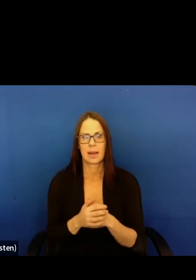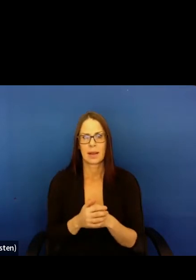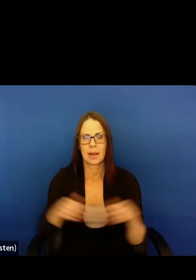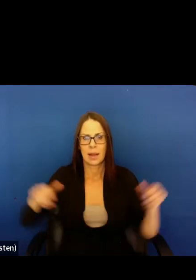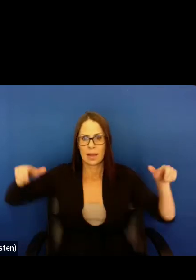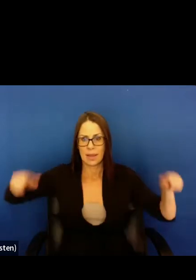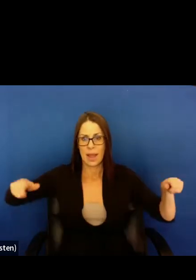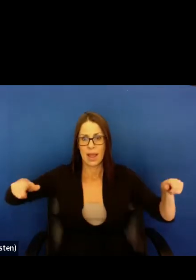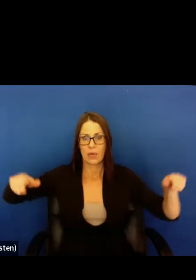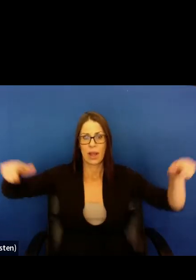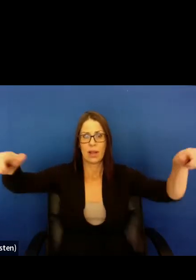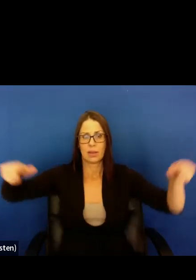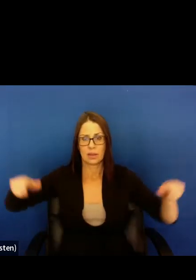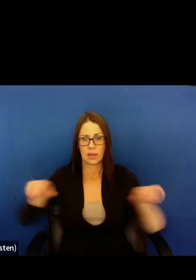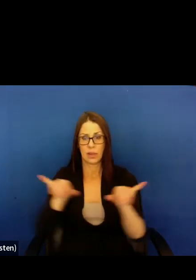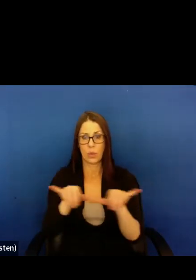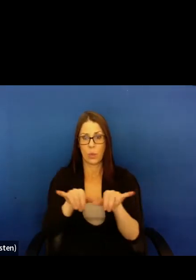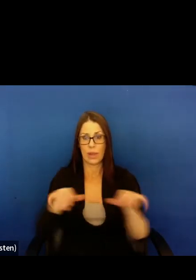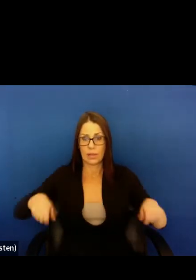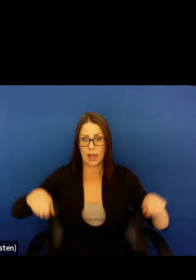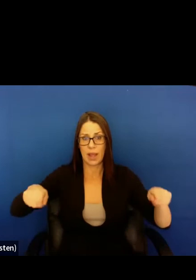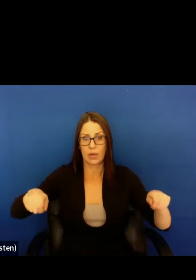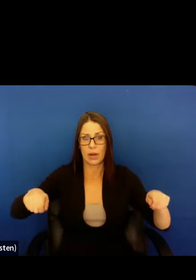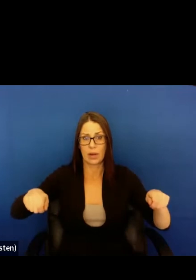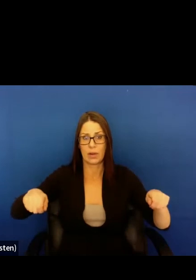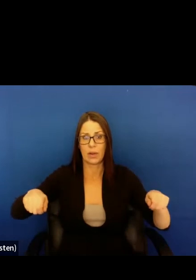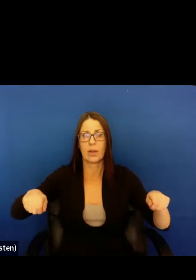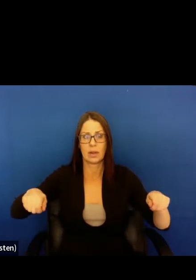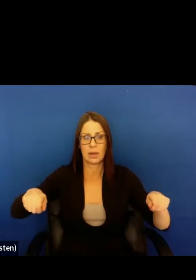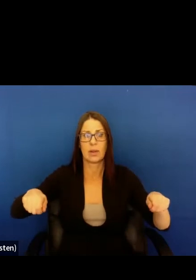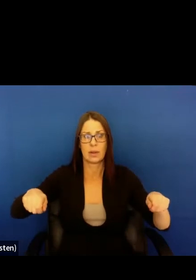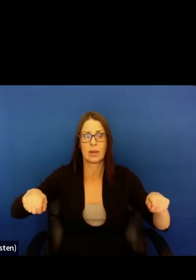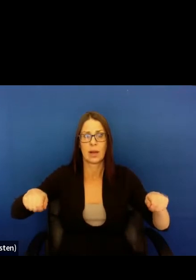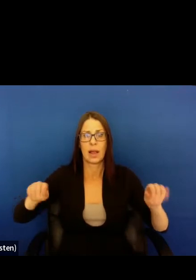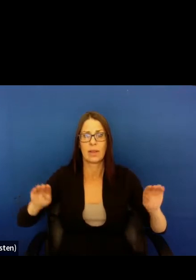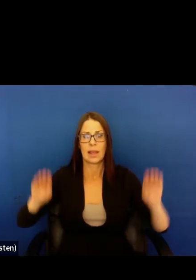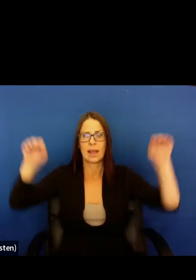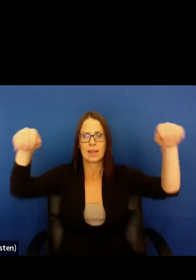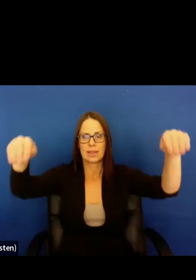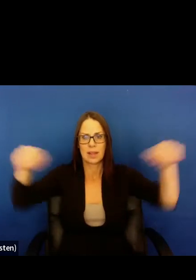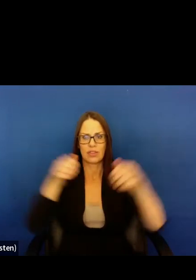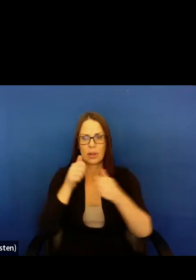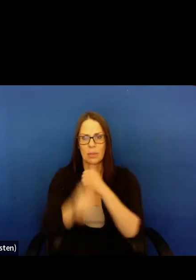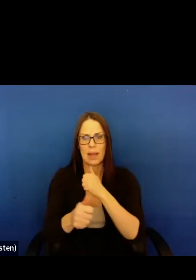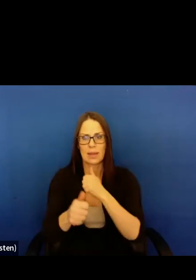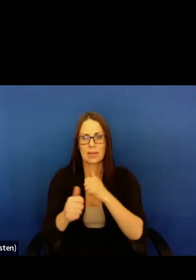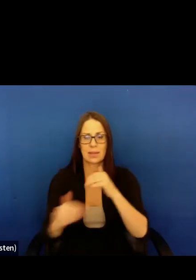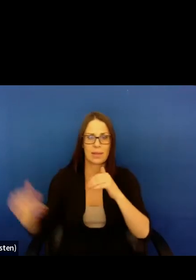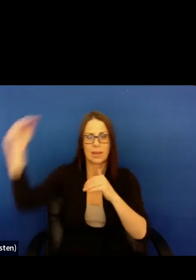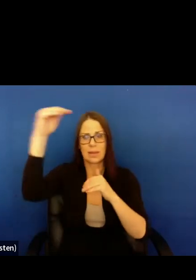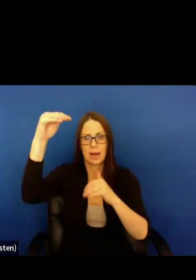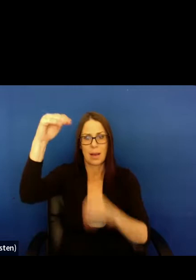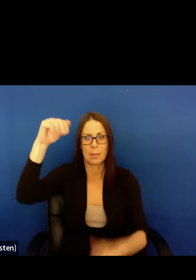handrails, the width of the handrails, the extensions of the handrails past the top step and the bottom step are set.